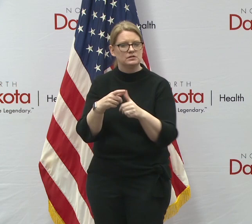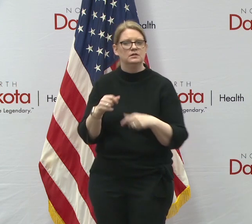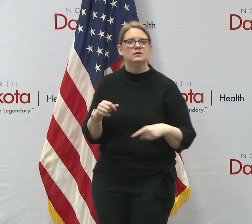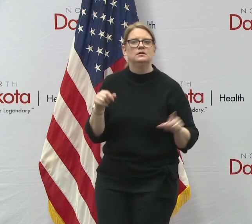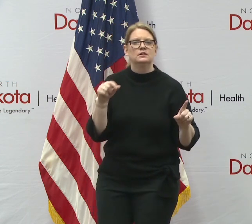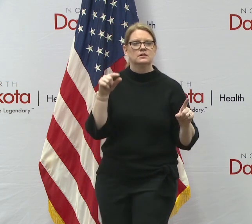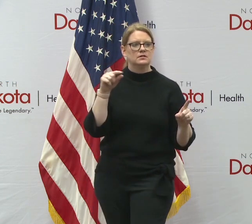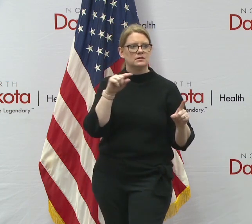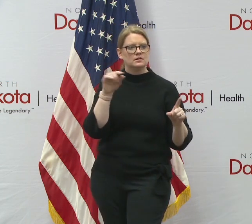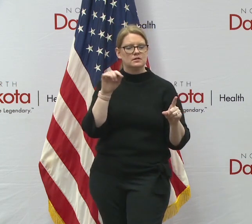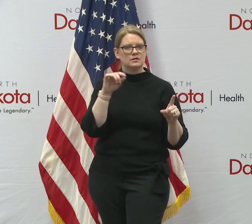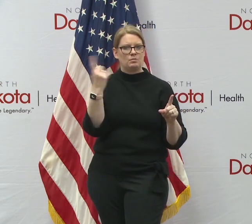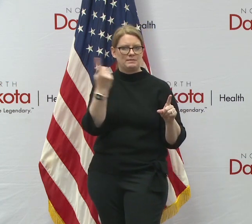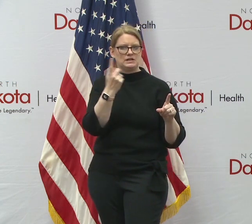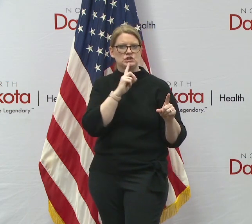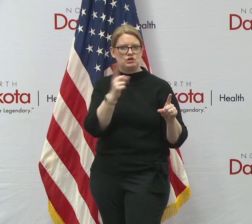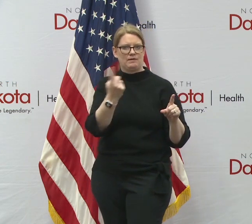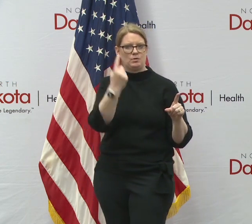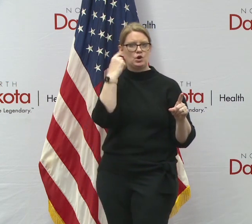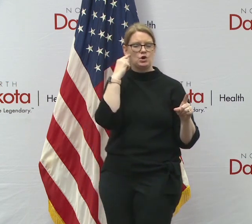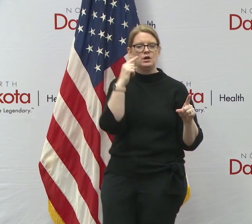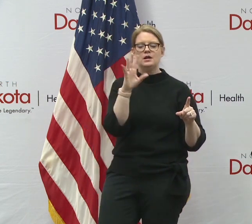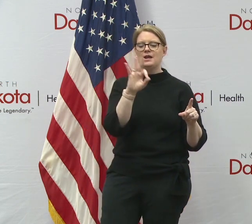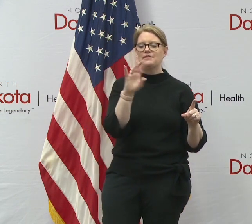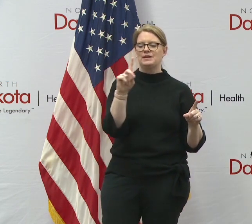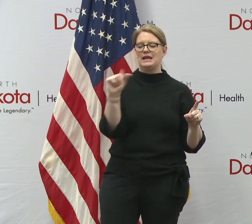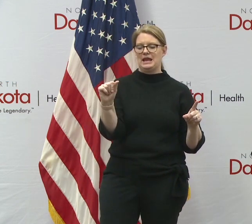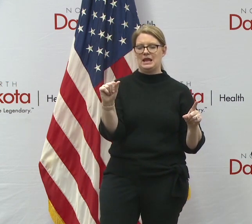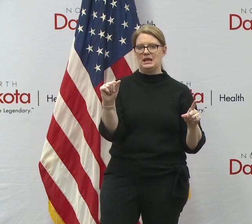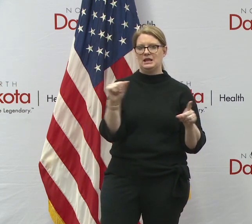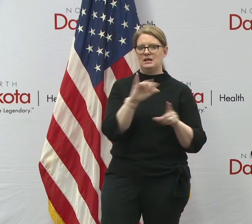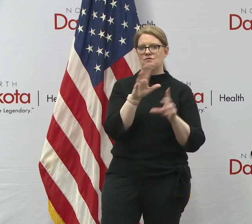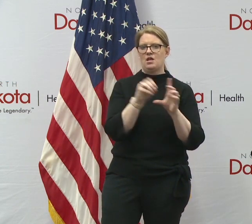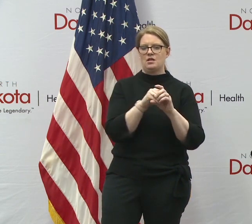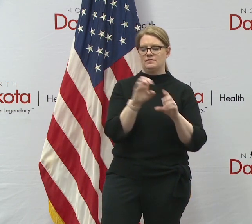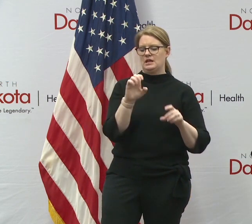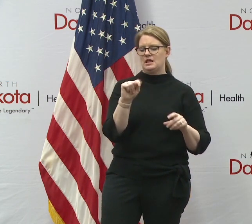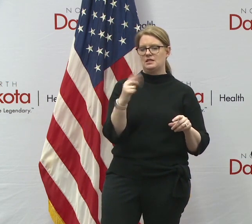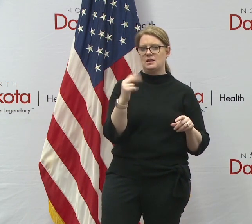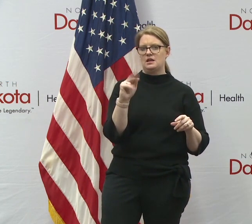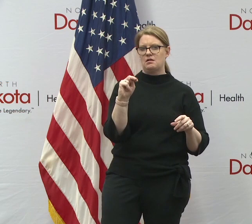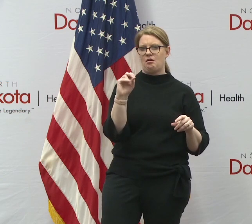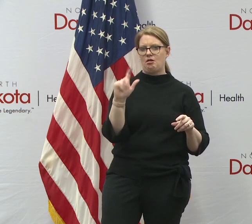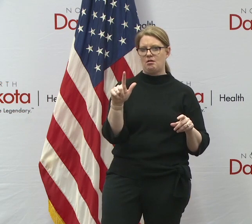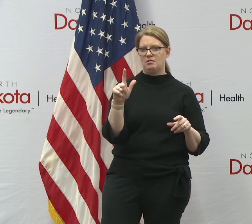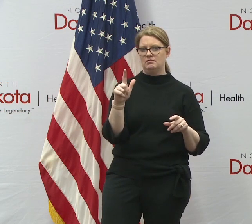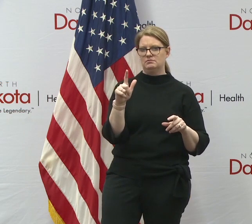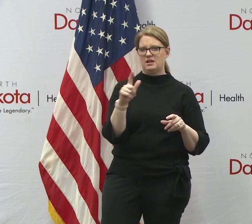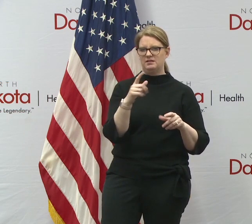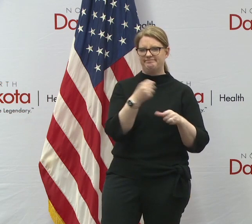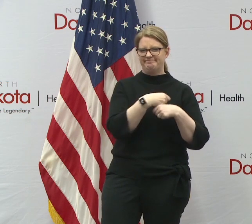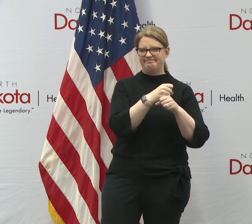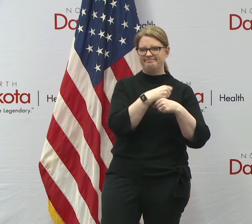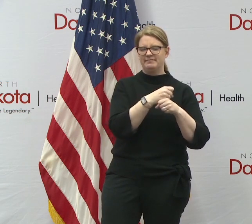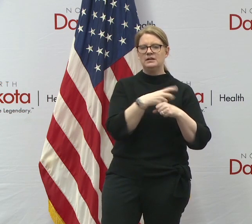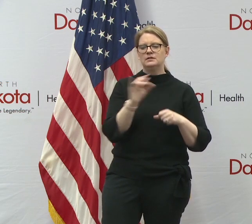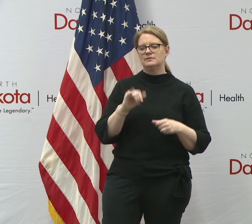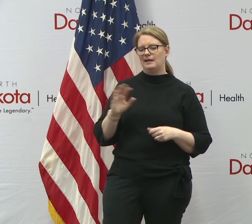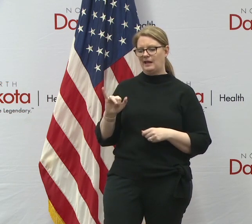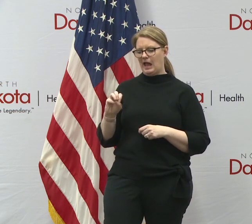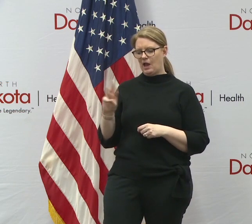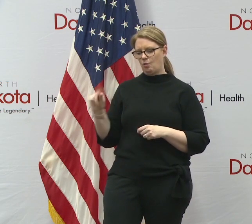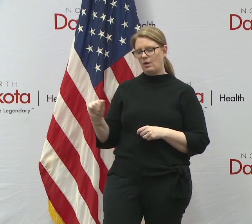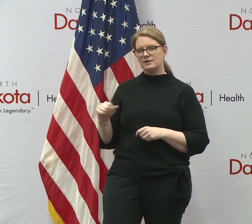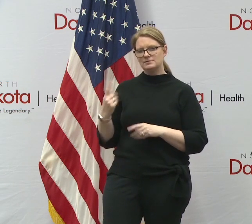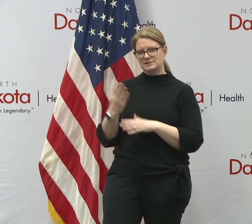question, I want to make sure everybody heard it, was that FDA recently involved ethanol plants to do this. I know in other states like Iowa, some of